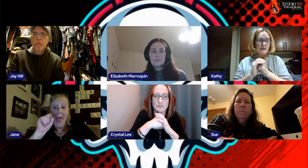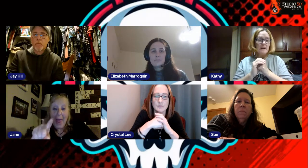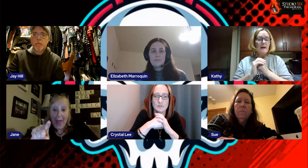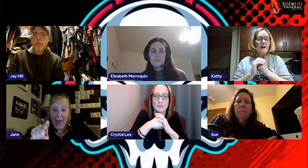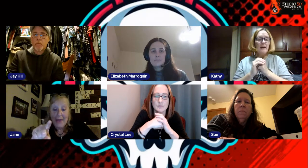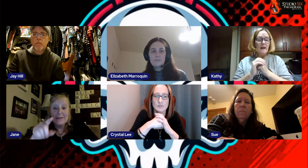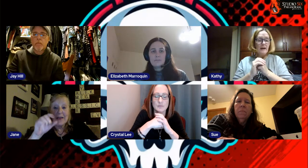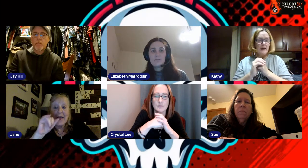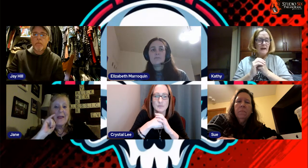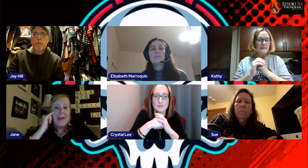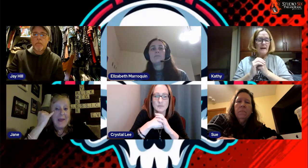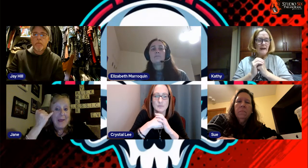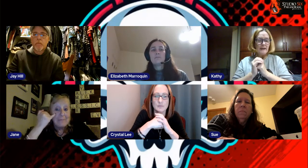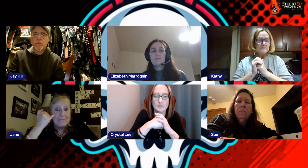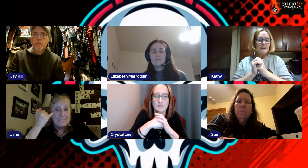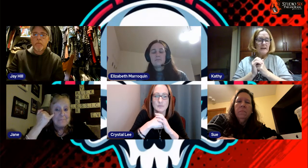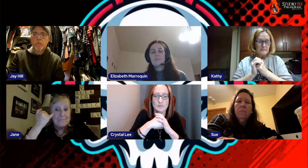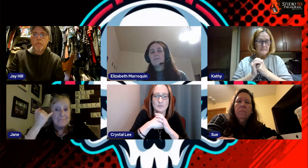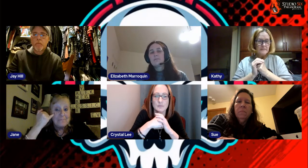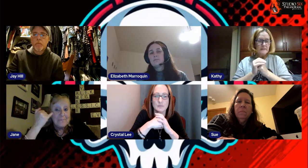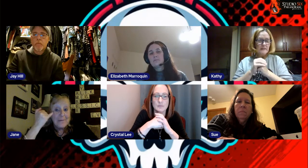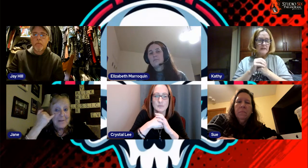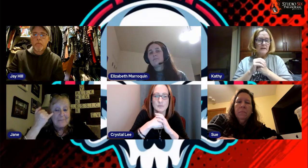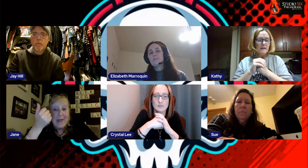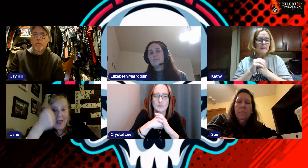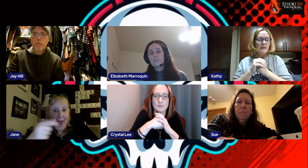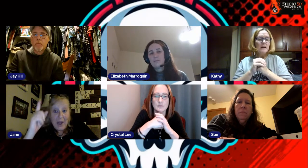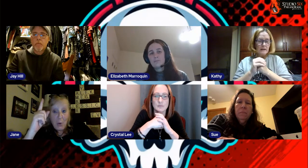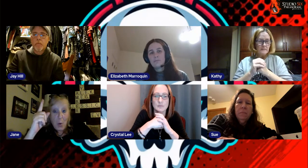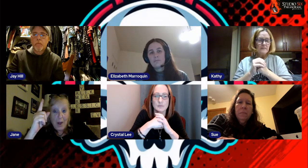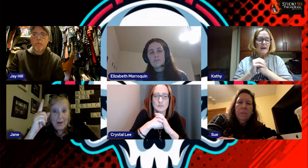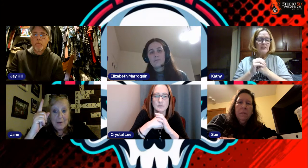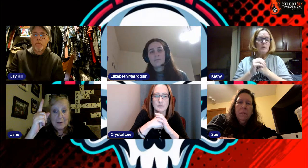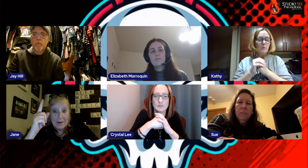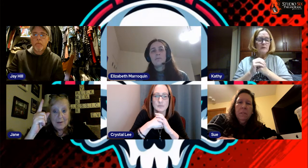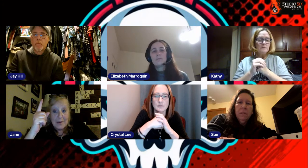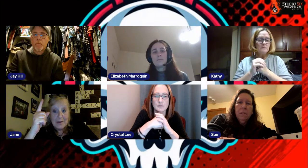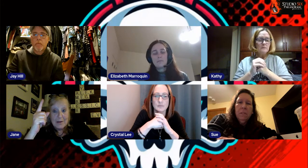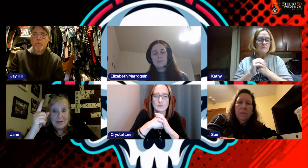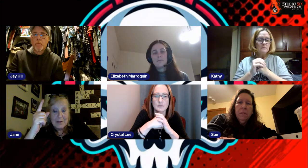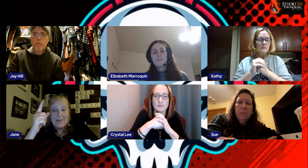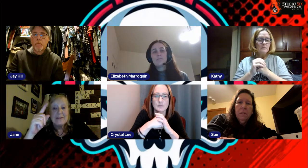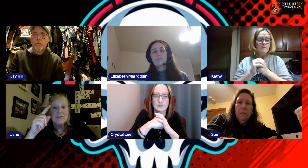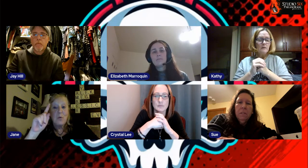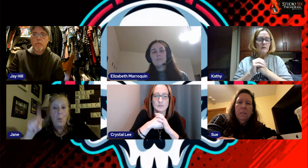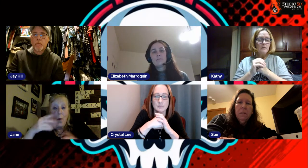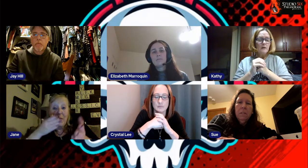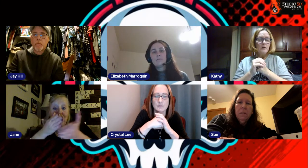mirrors and asked if anyone